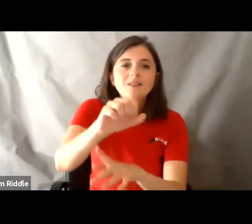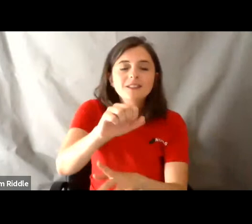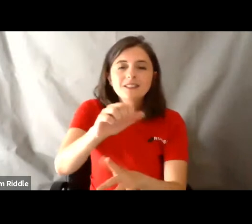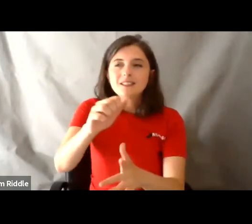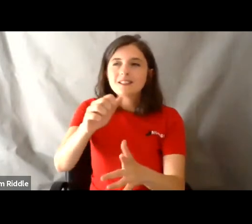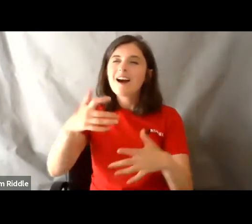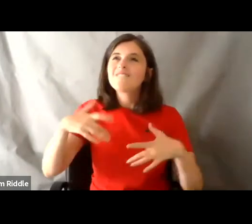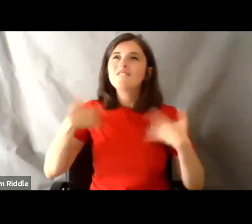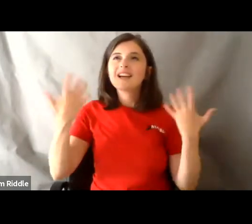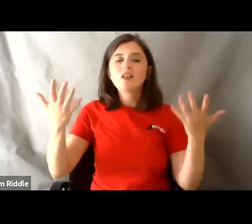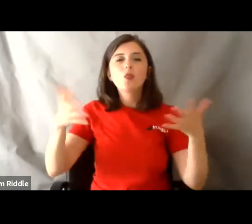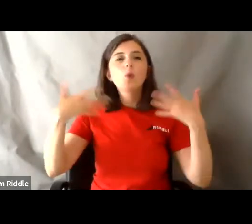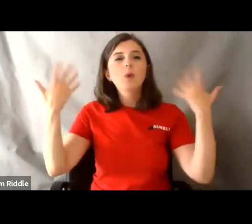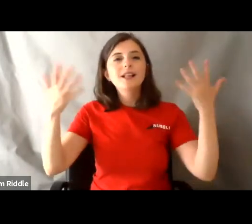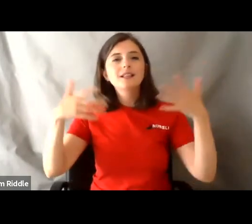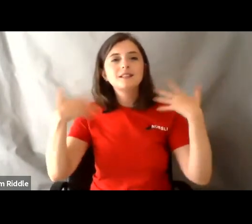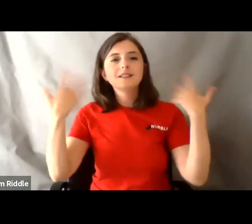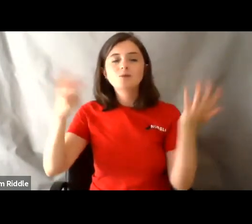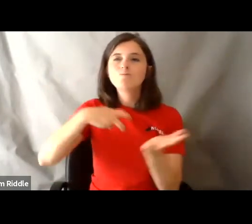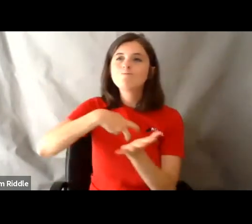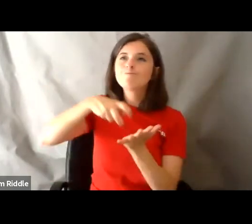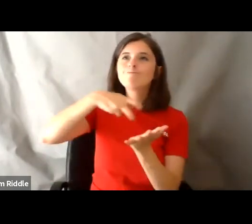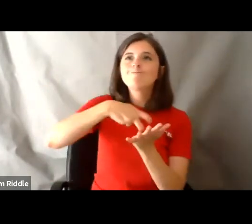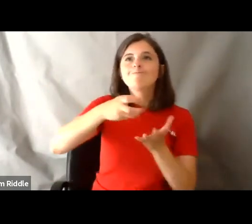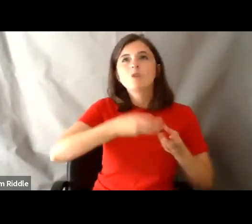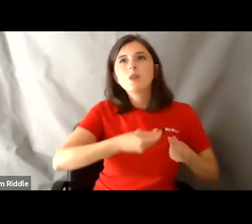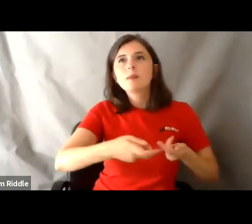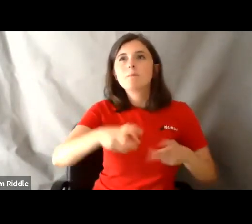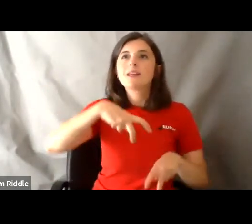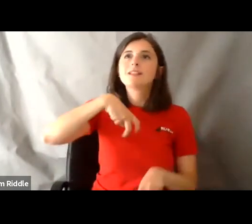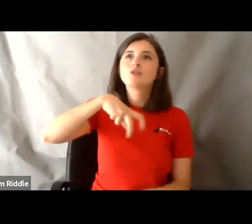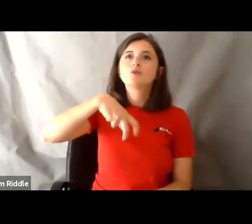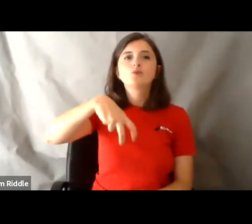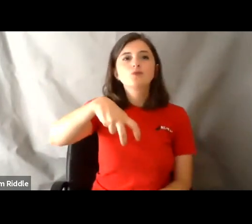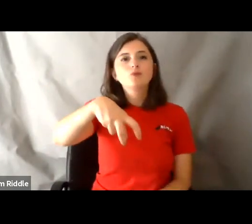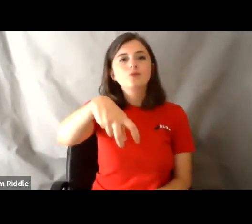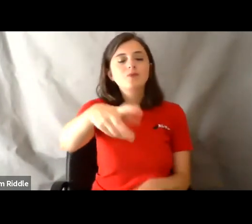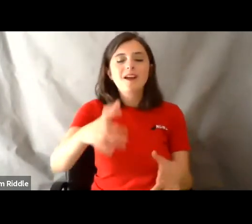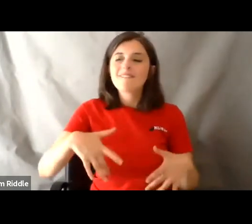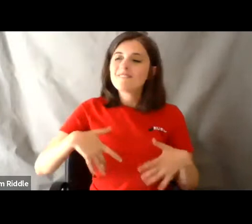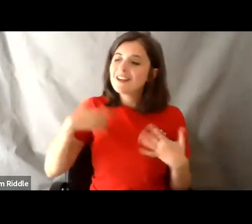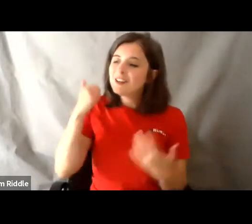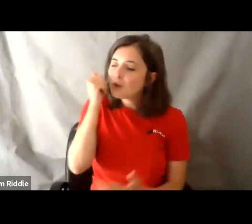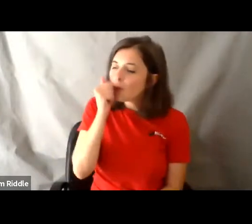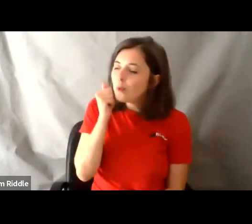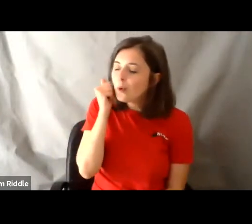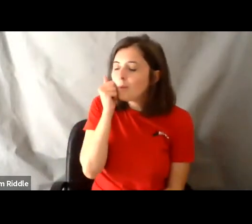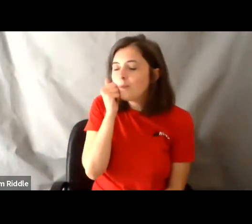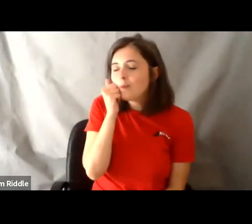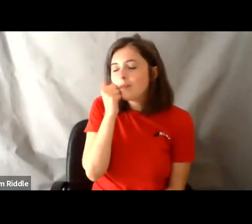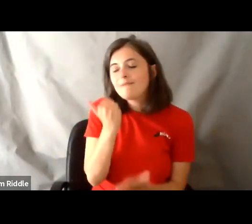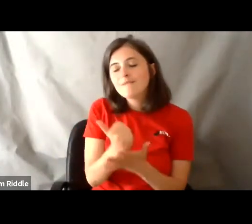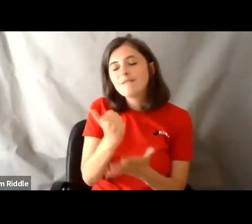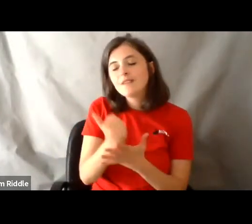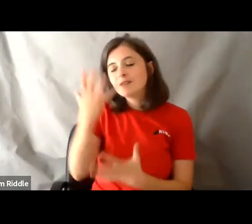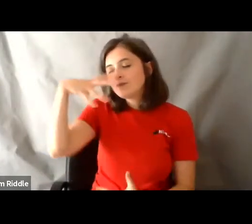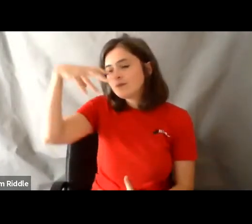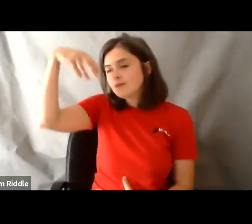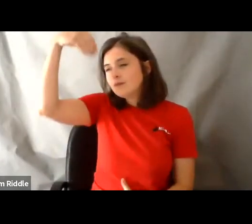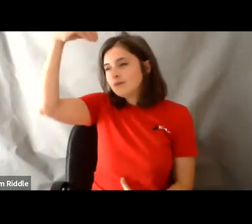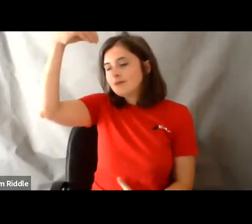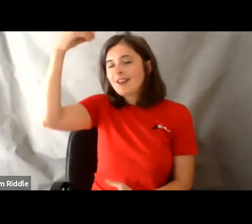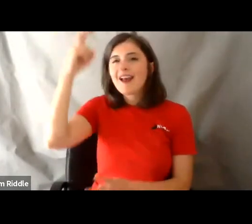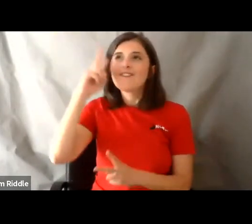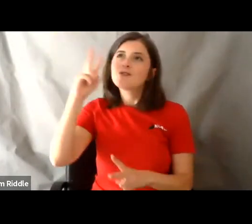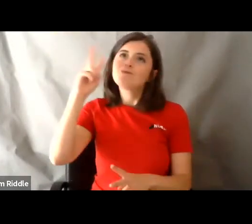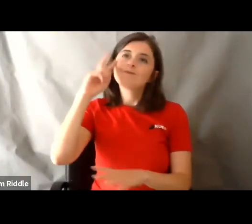wind in my hair while walking on the beach. Feel your warmth and wonderful spirit in every setting of the